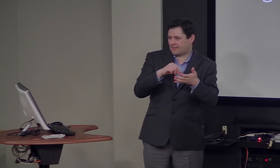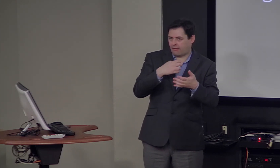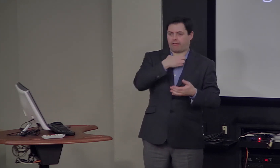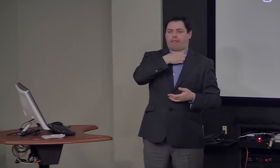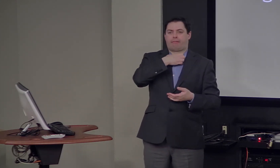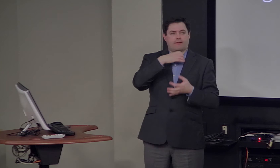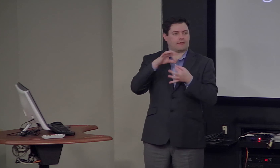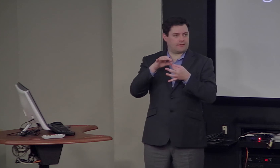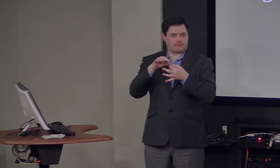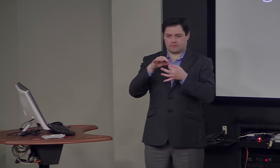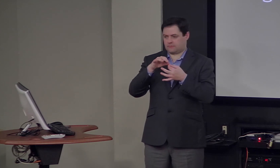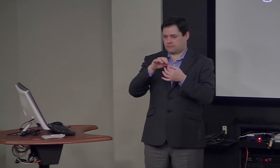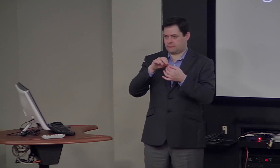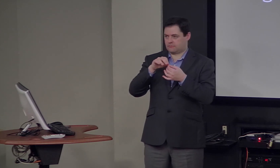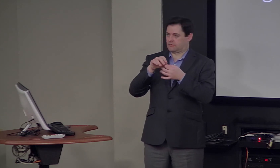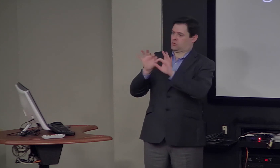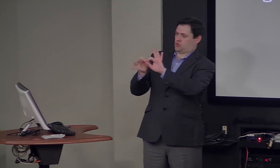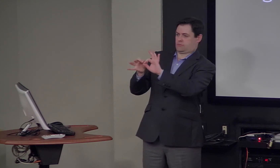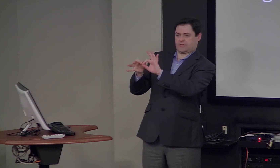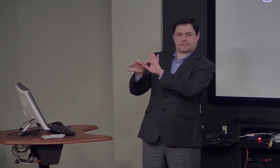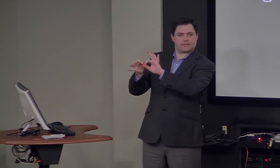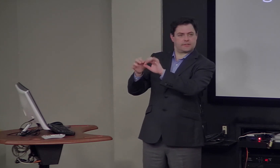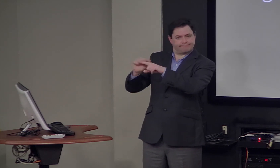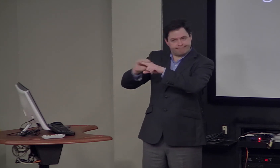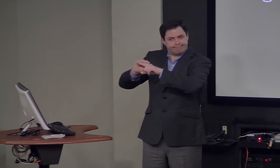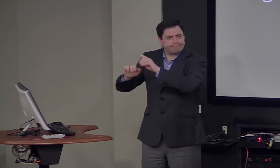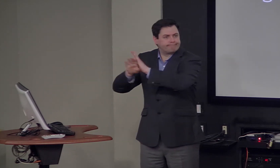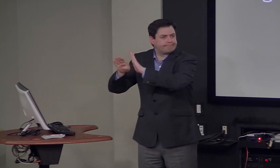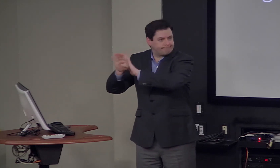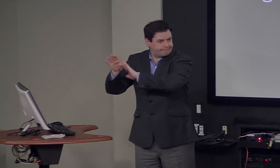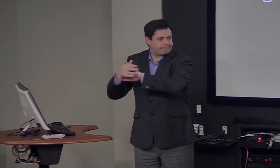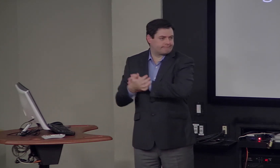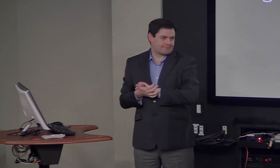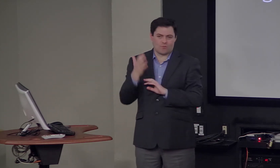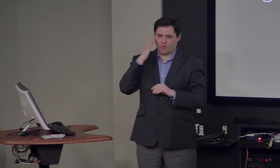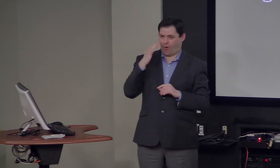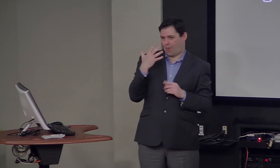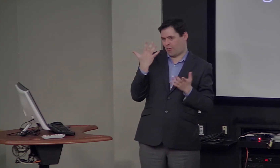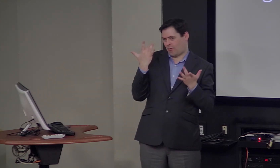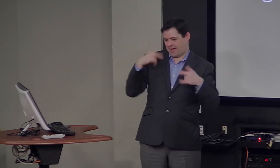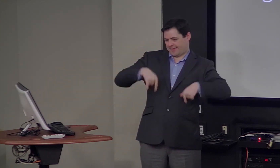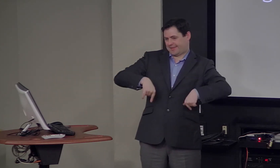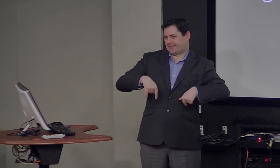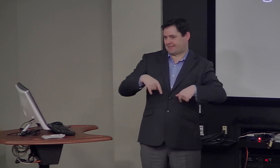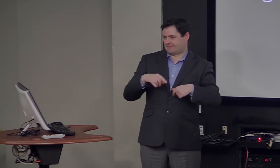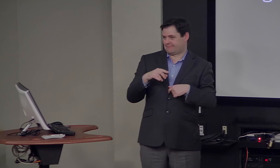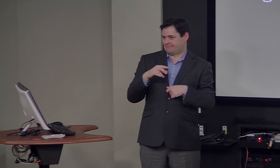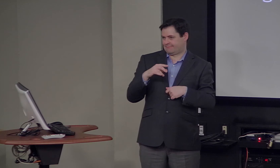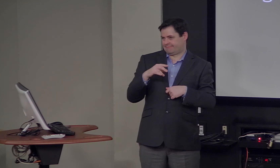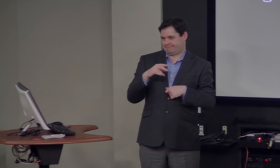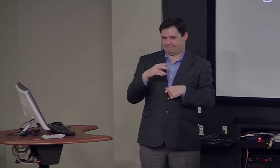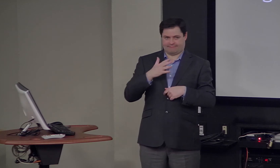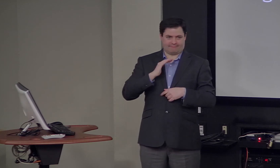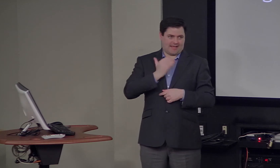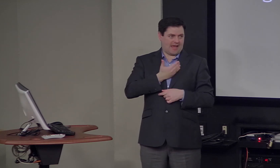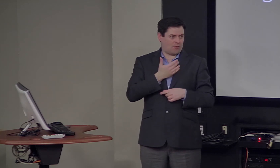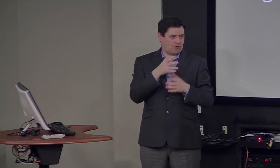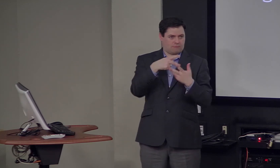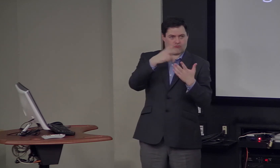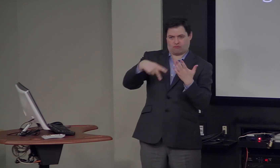Also, looking at language learning, we see that as a bottleneck for learning interpreting and developing interpreting skills. We know that's